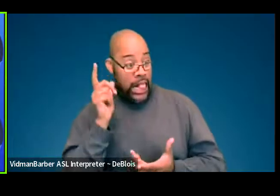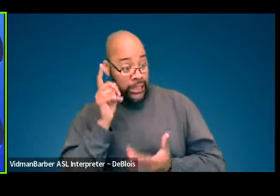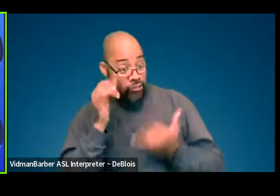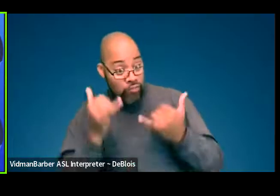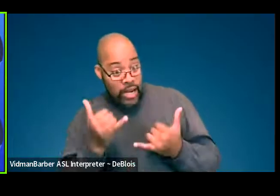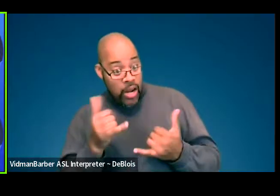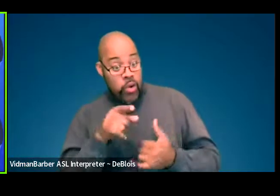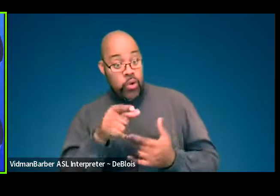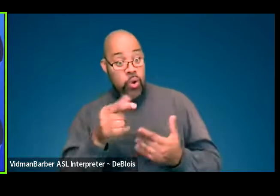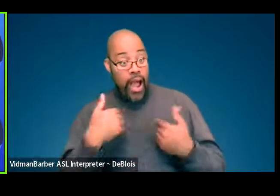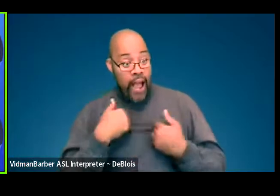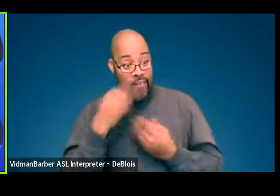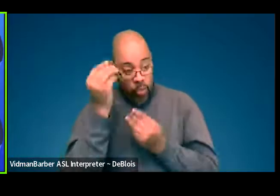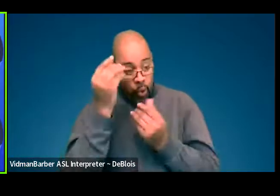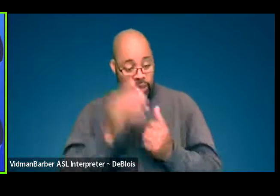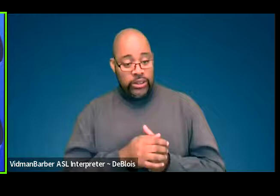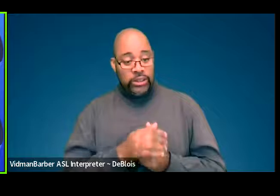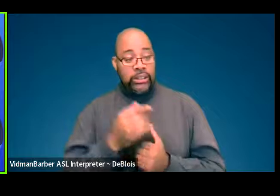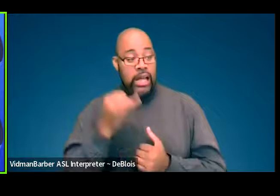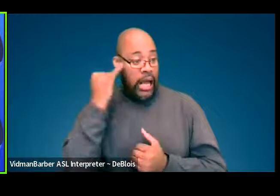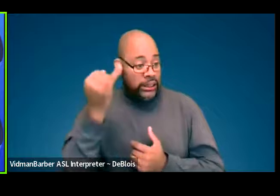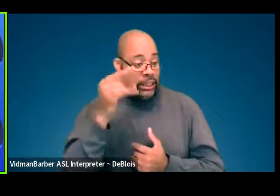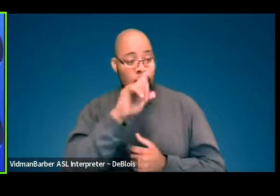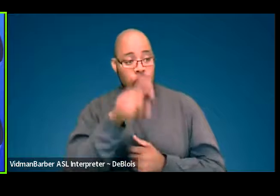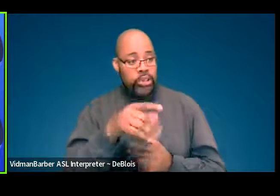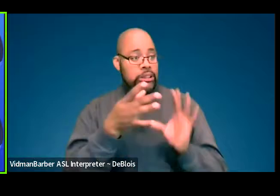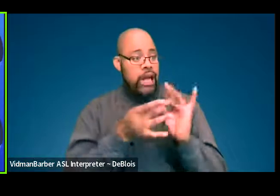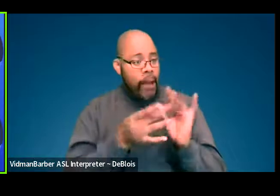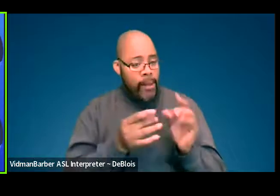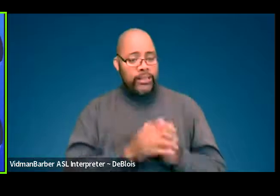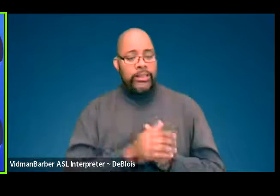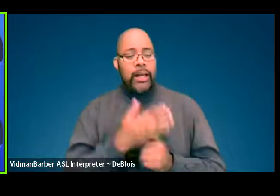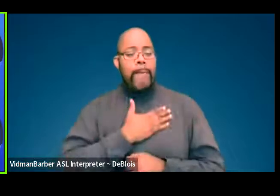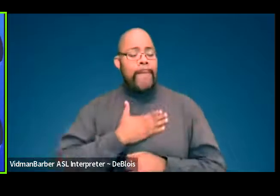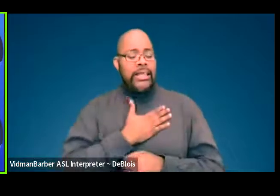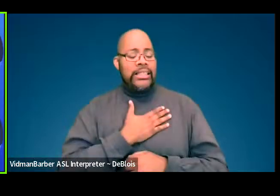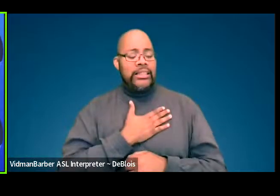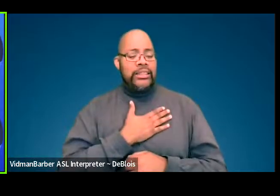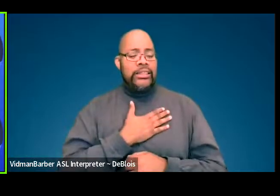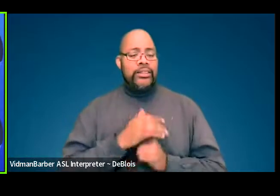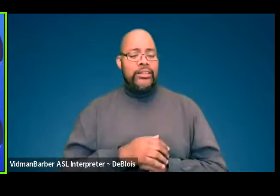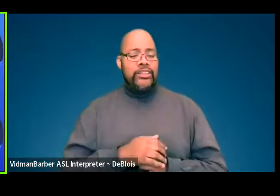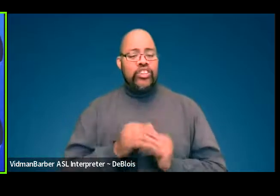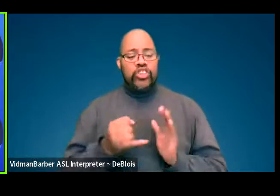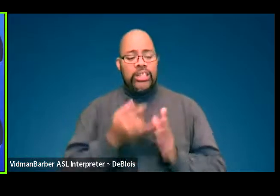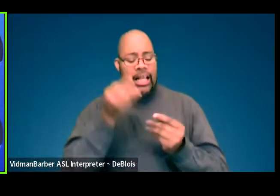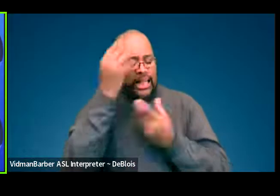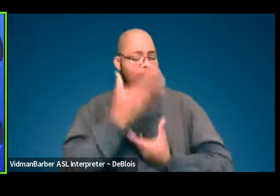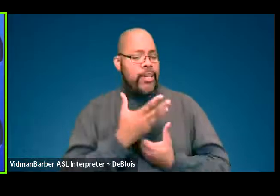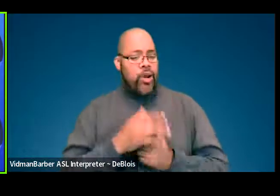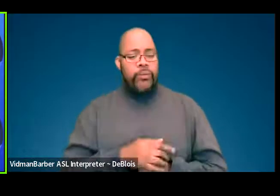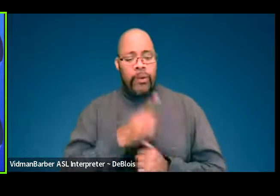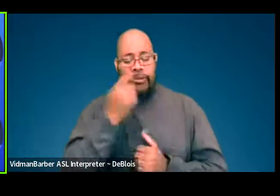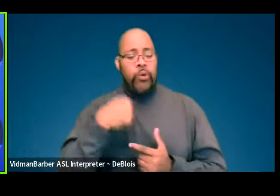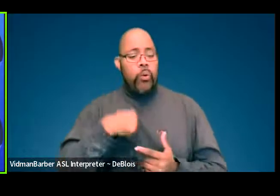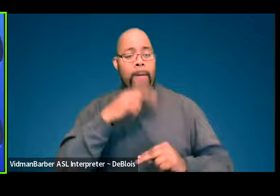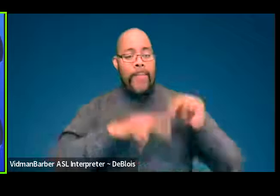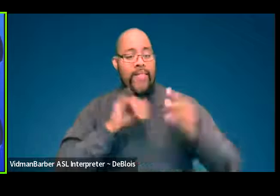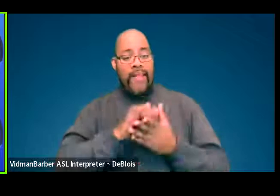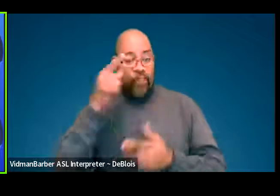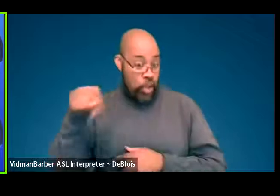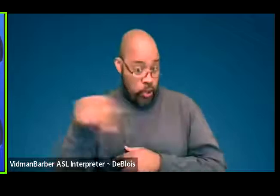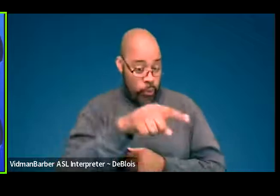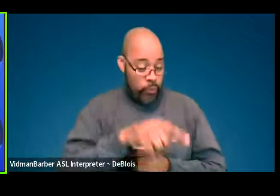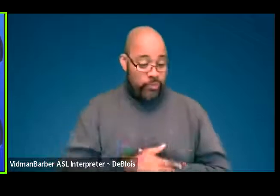right now and you have thoughts, ideas, questions, comments, please do just let me know, because we're building this for